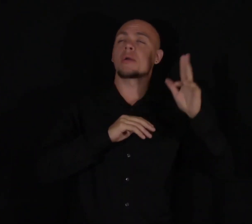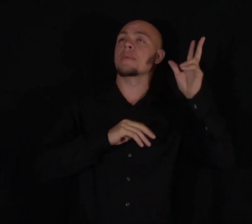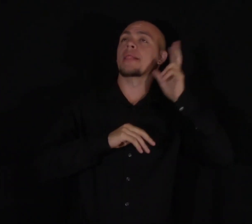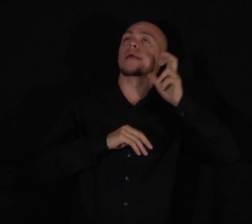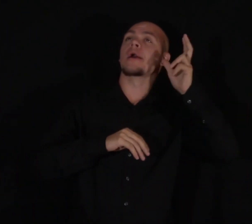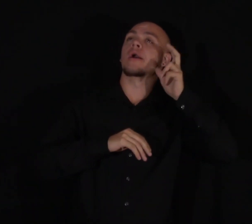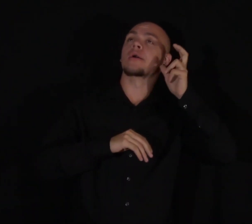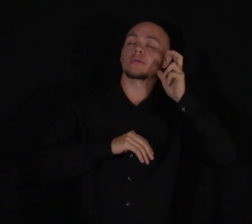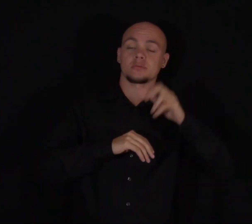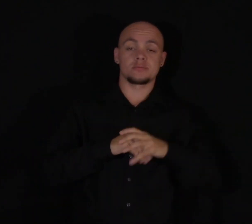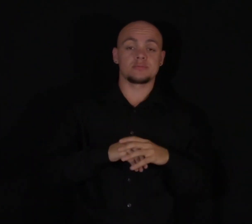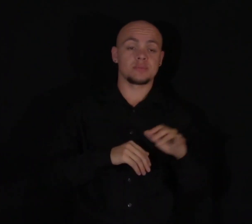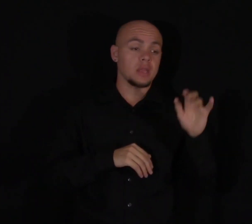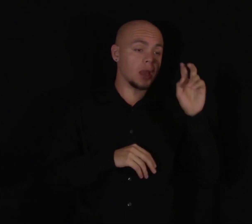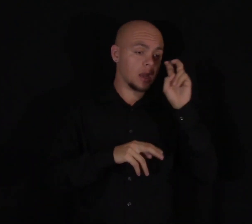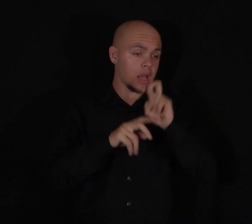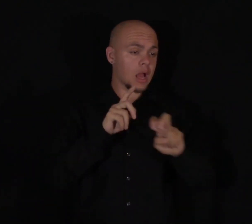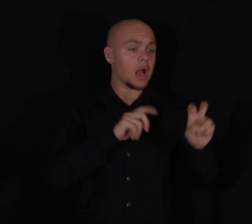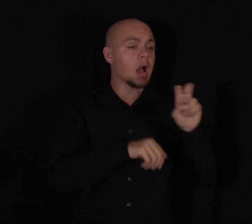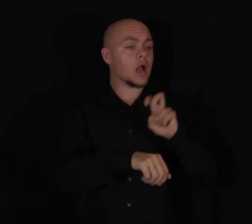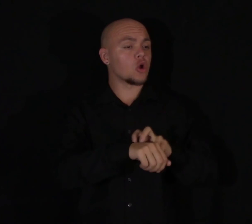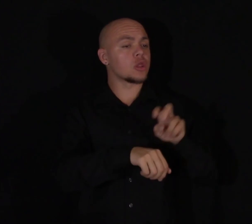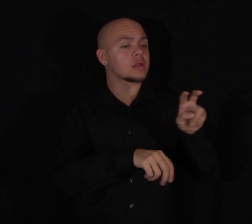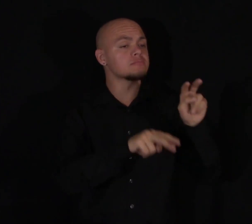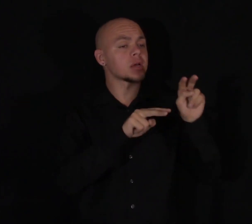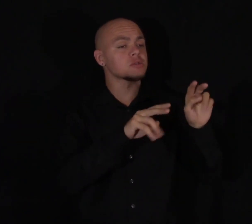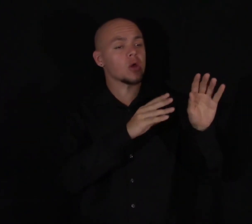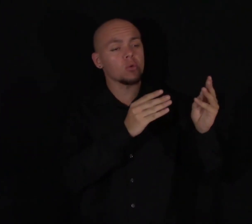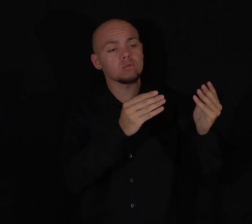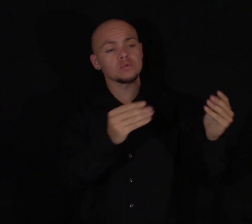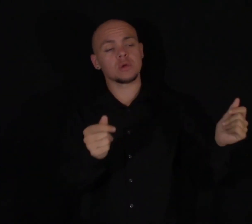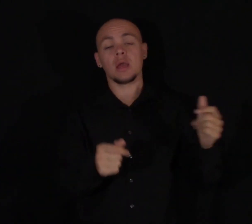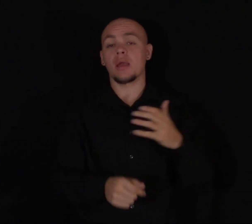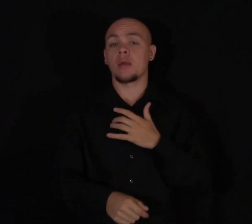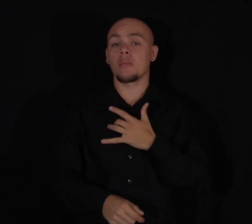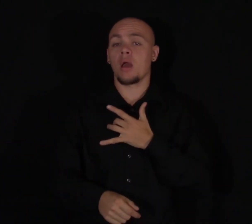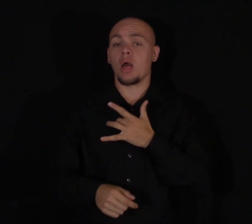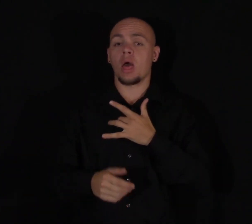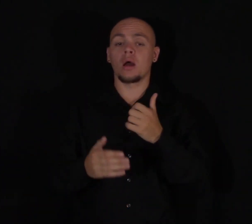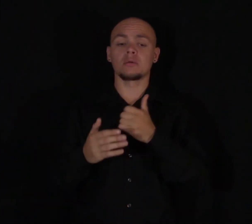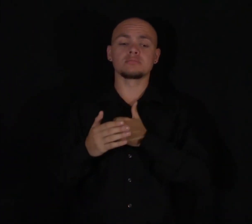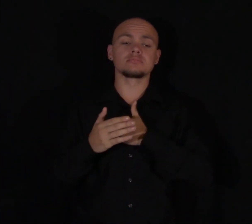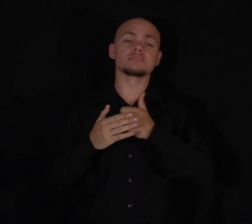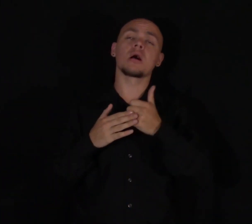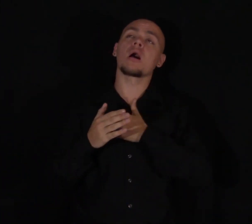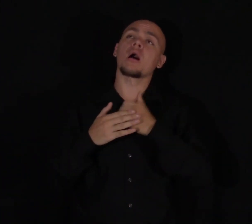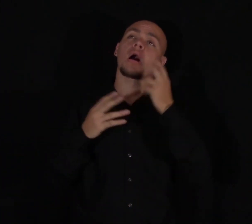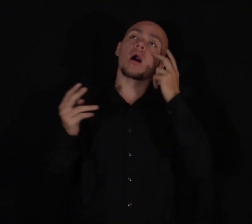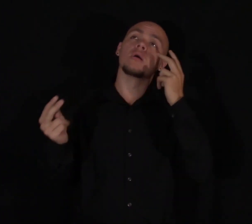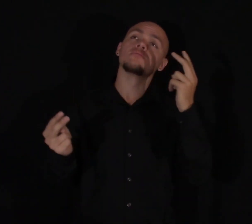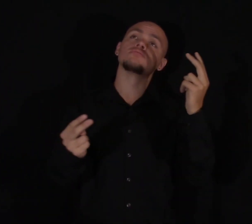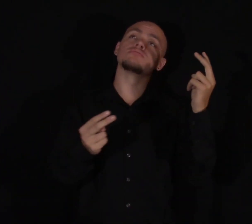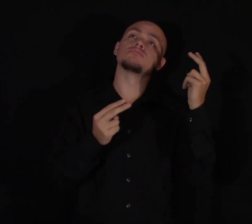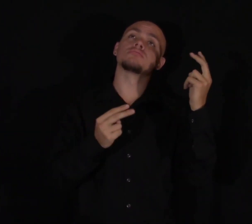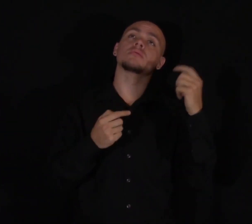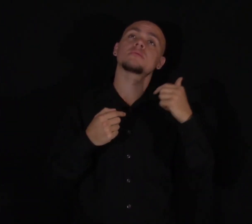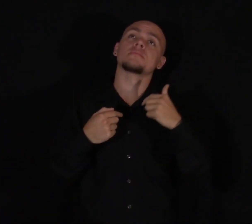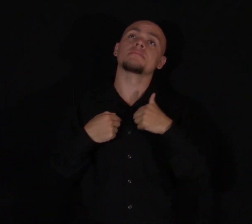Ireland from my sight, and my pulse beat with a feverish joy when I reflected that I should soon see